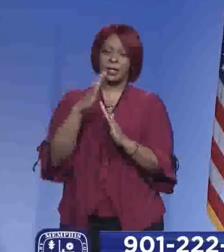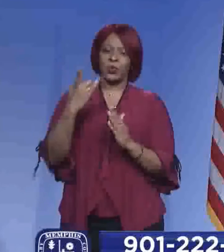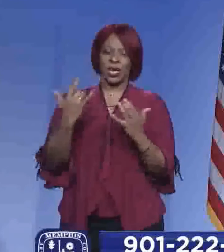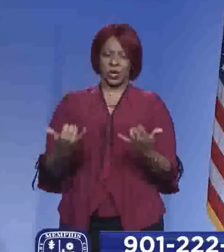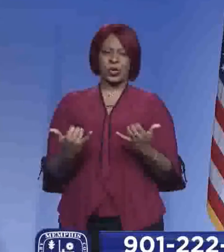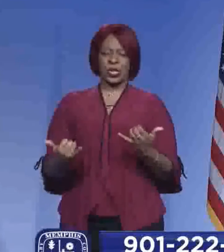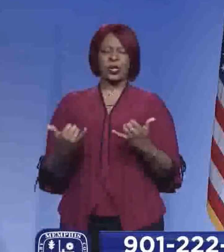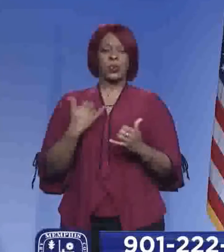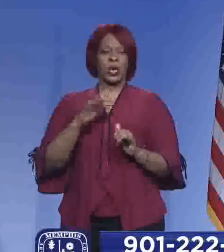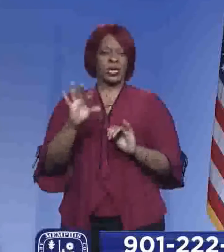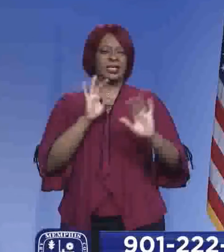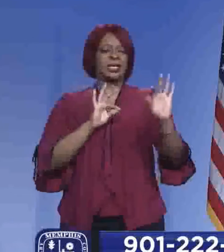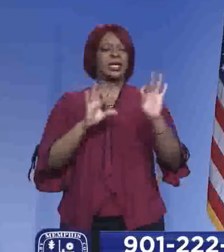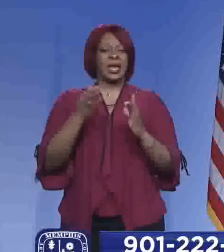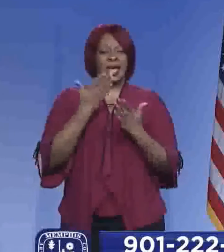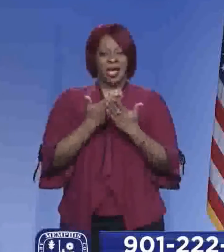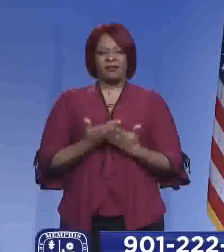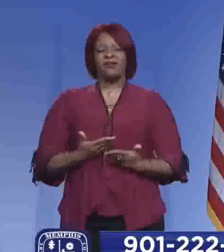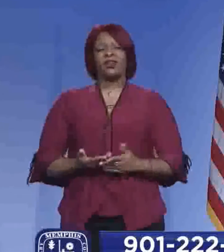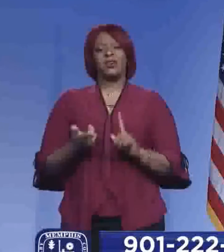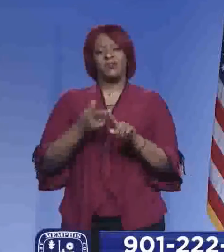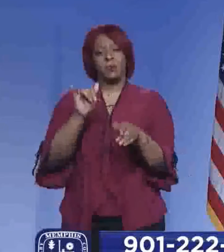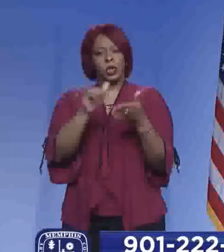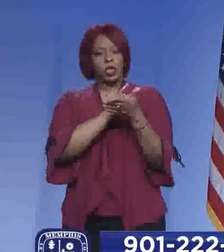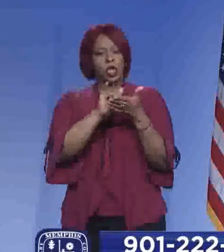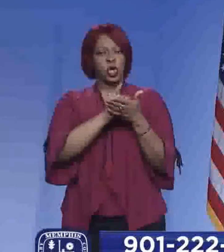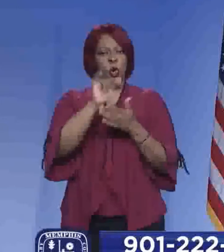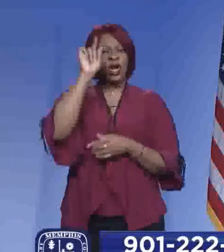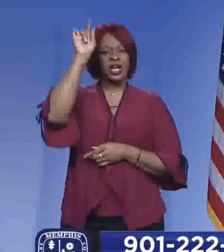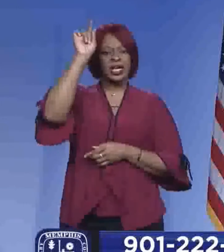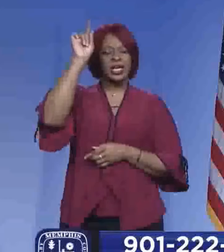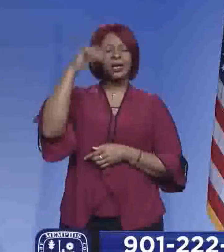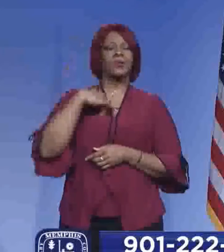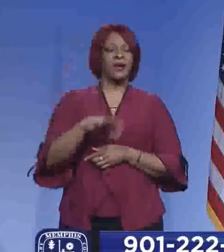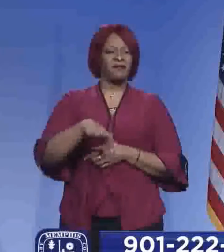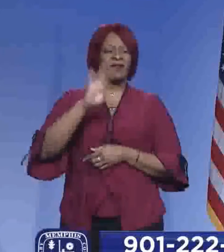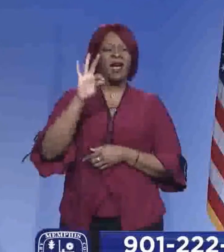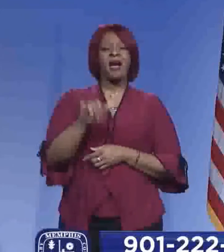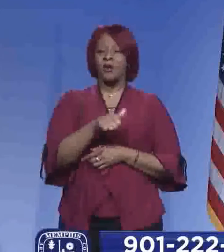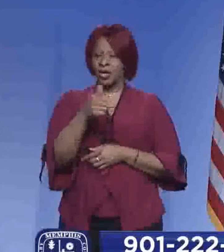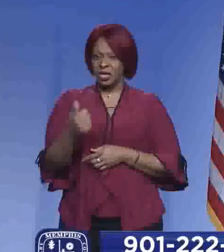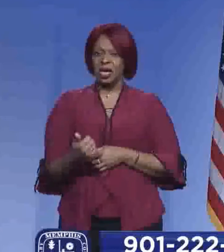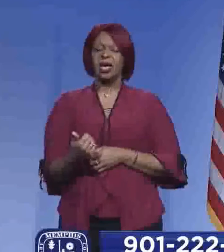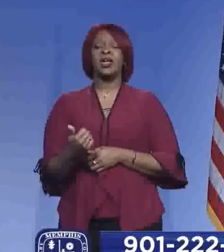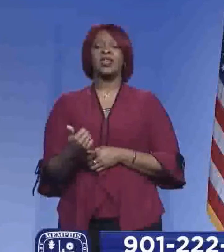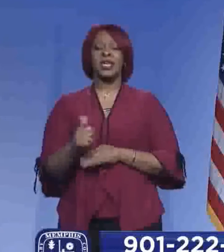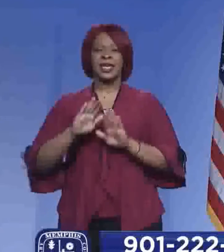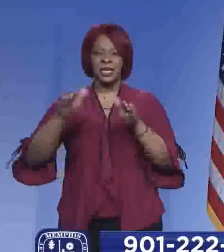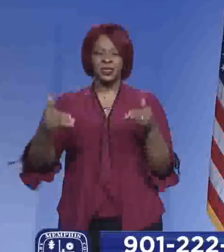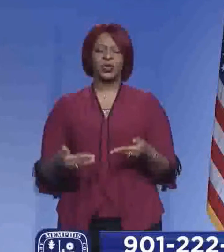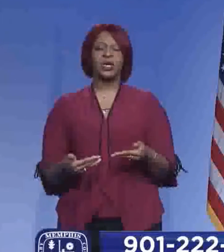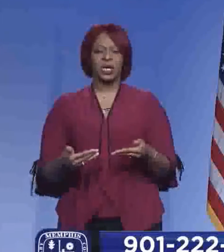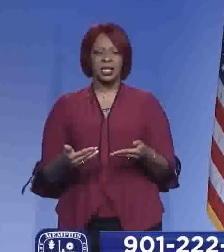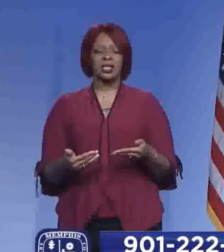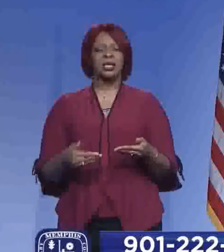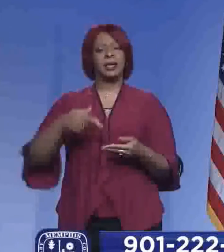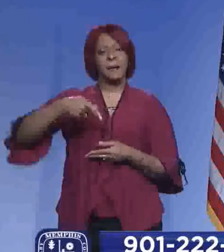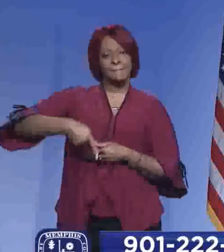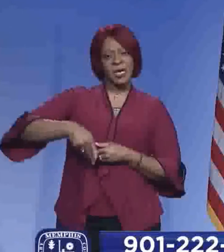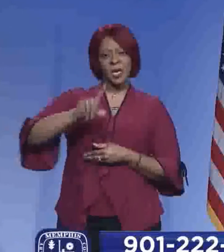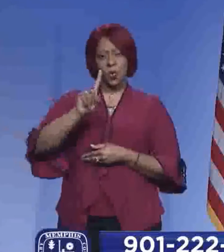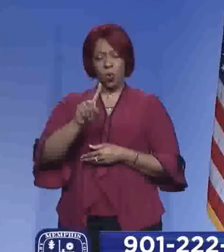we've detected some evidence of a strain out of New York. We found another introduction of the